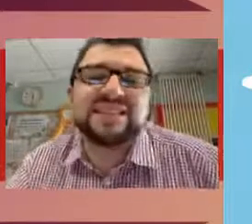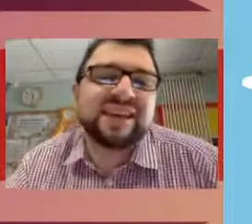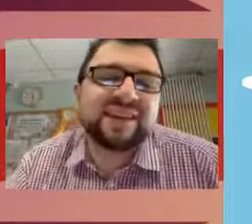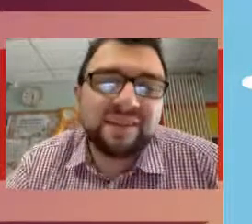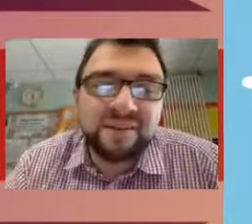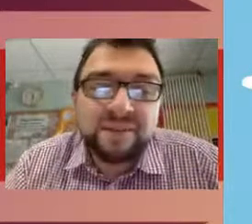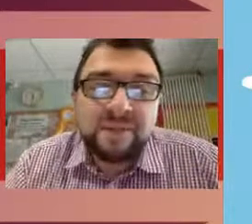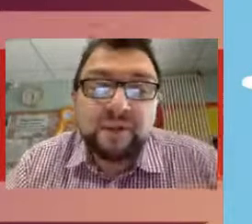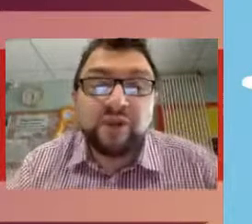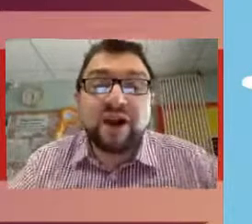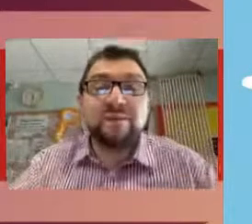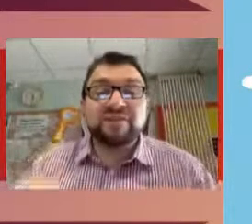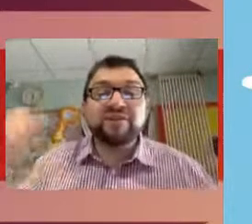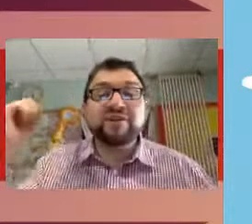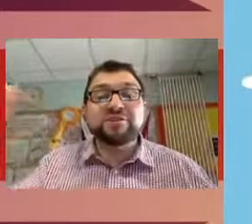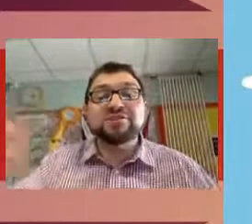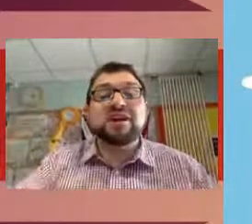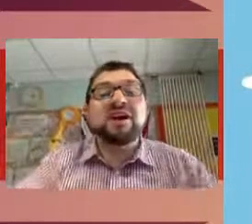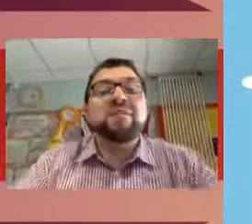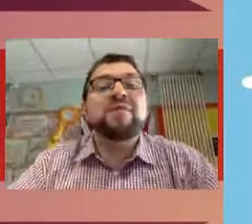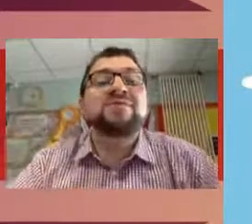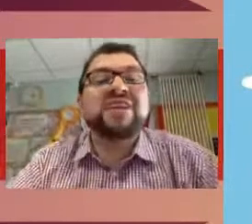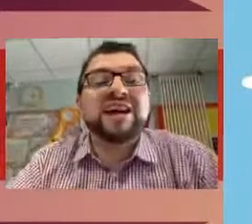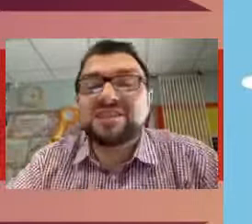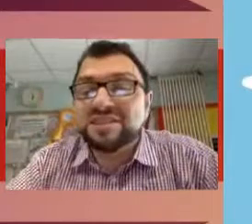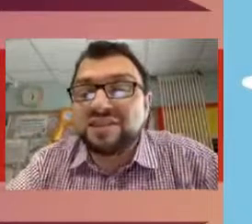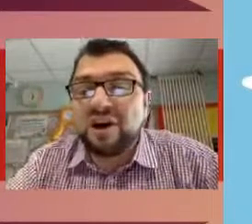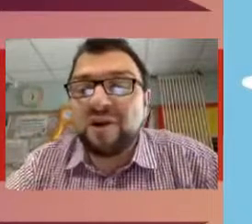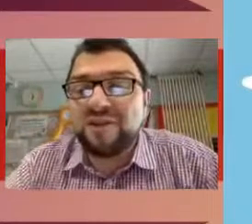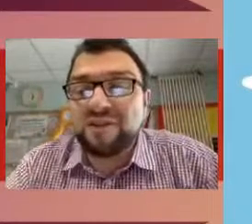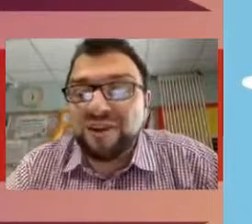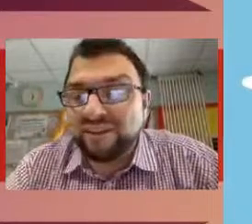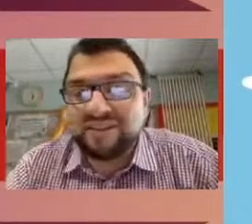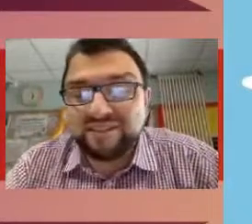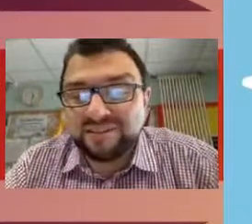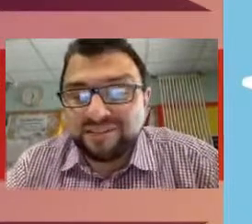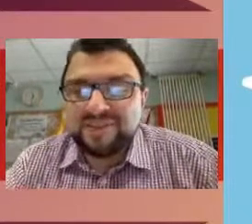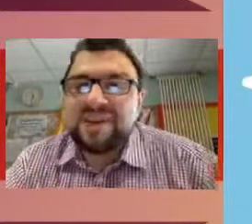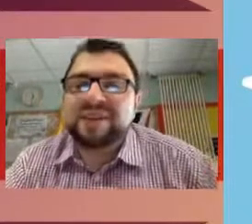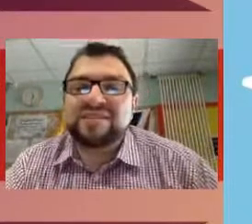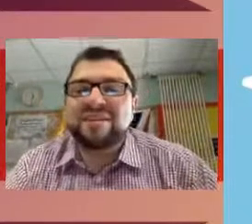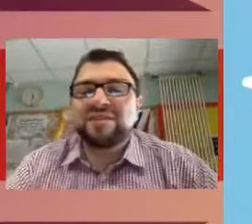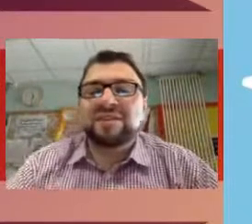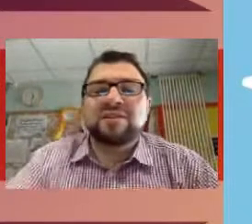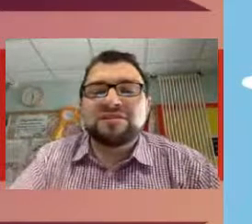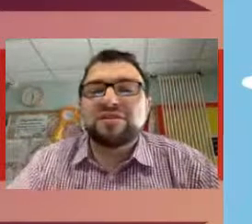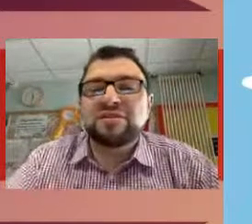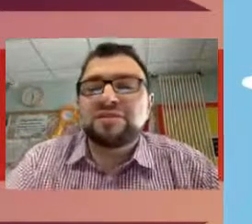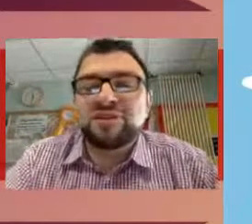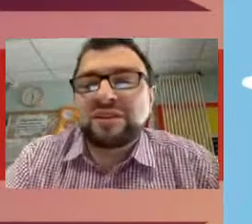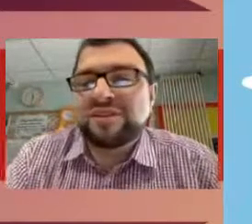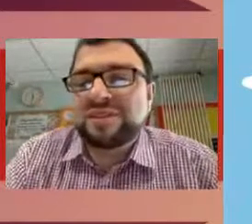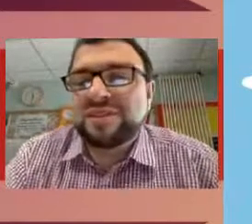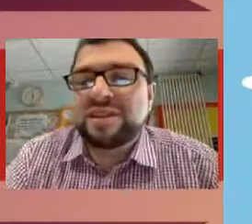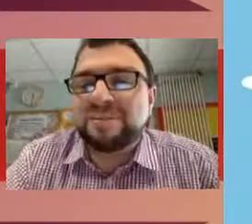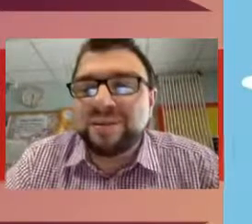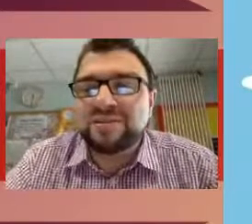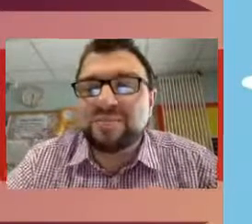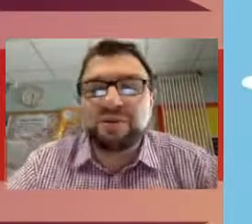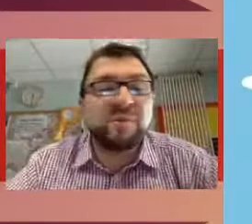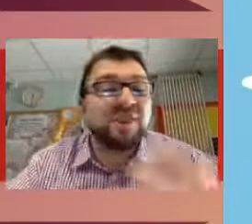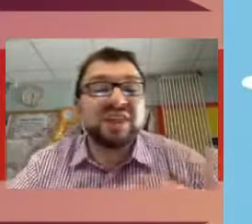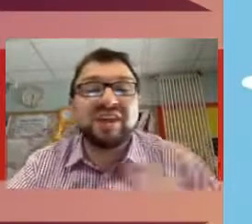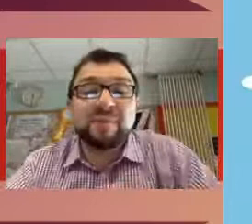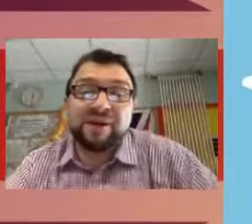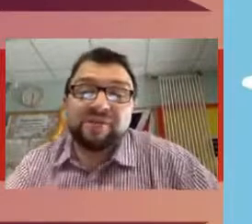dancing and singing. Fireworks filled the sky with flashes of light. And it's lovely that lots of you are joining us for this assembly